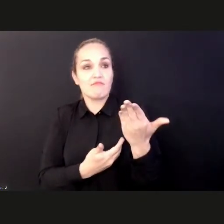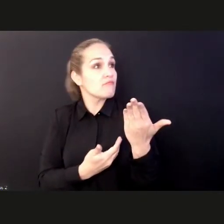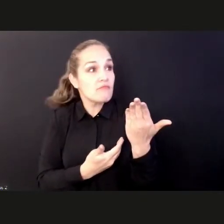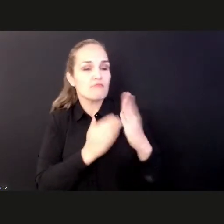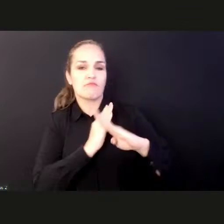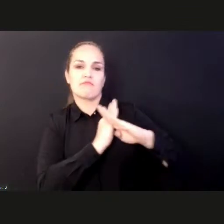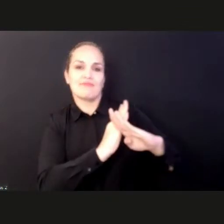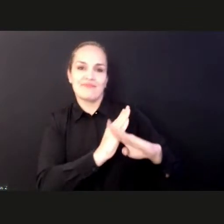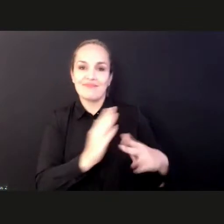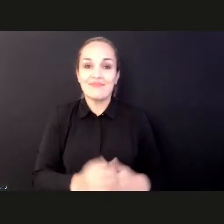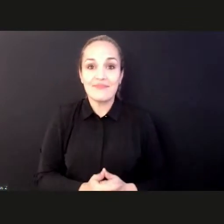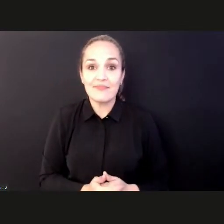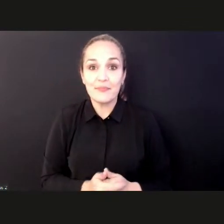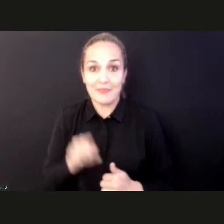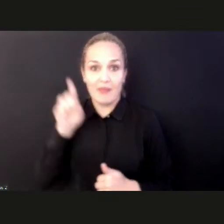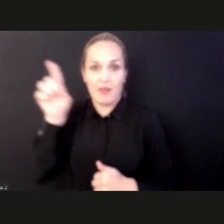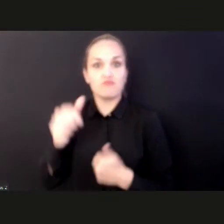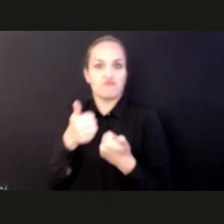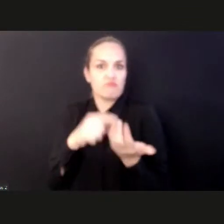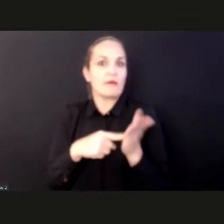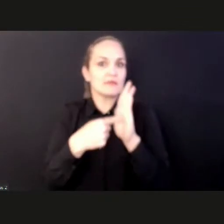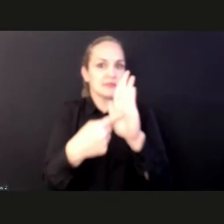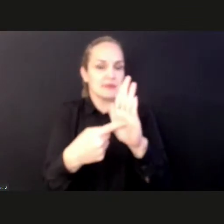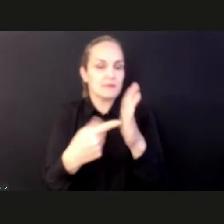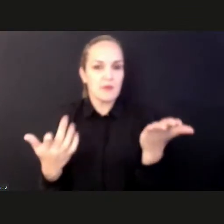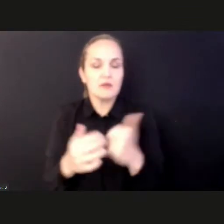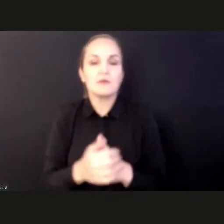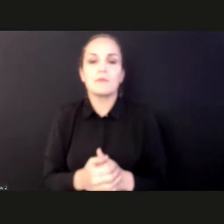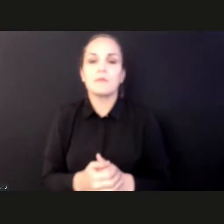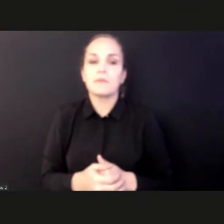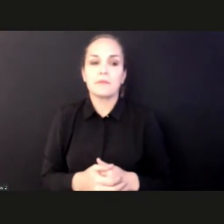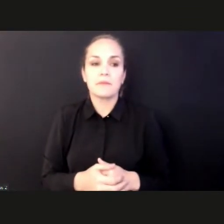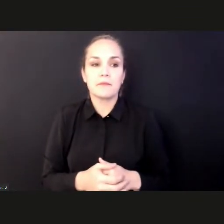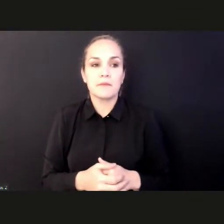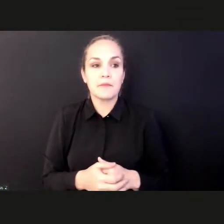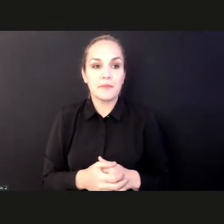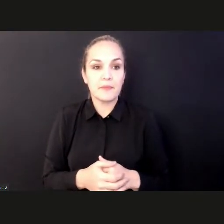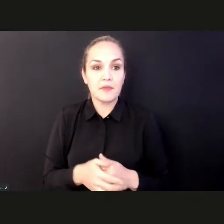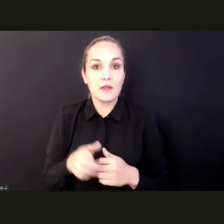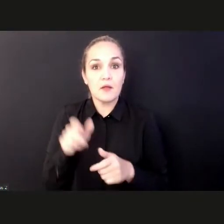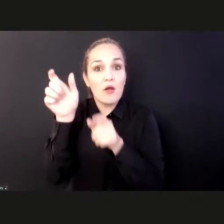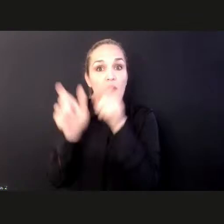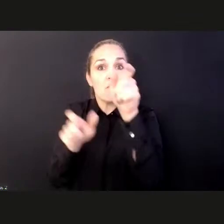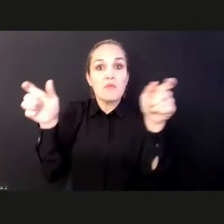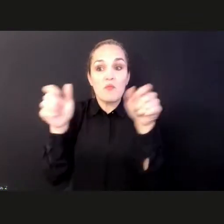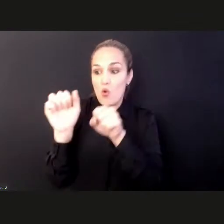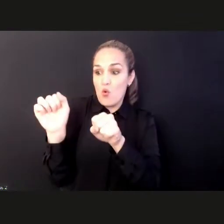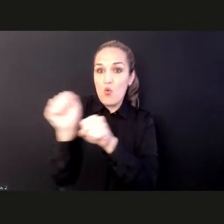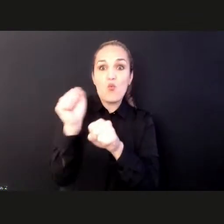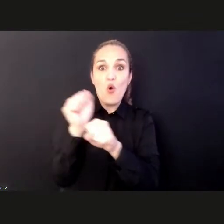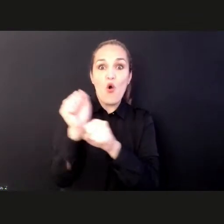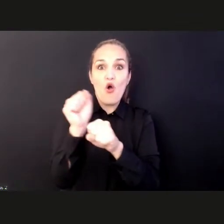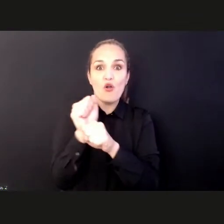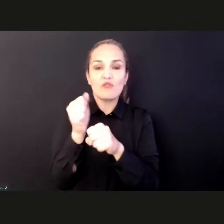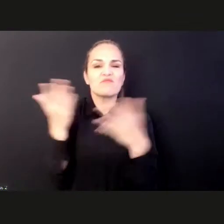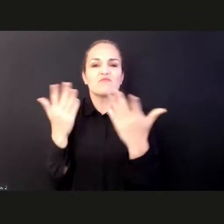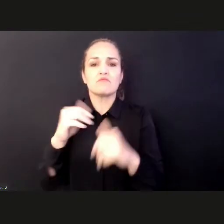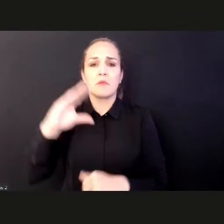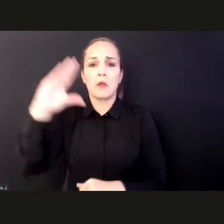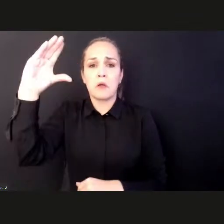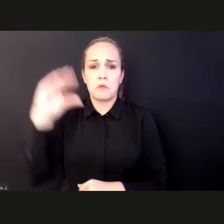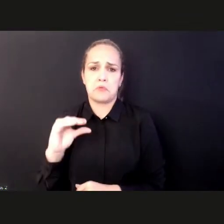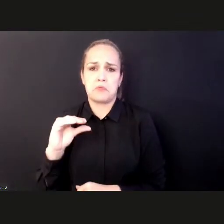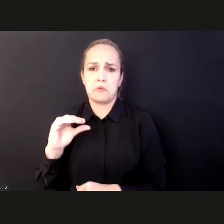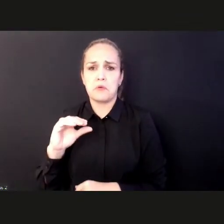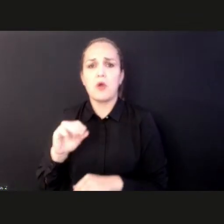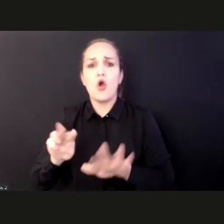of $3,500 a month. On the other side of the world, in Argentina, for instance, in 2020, the